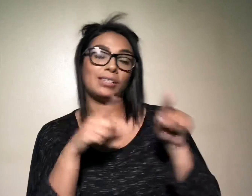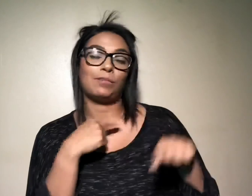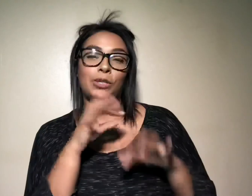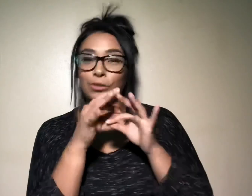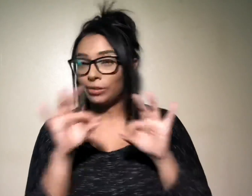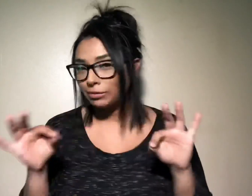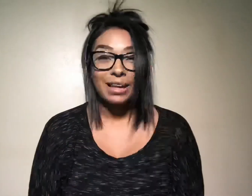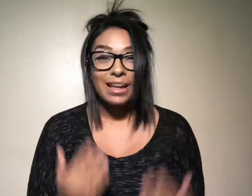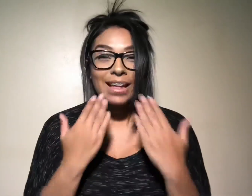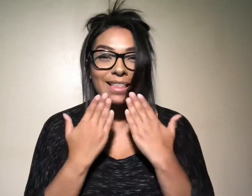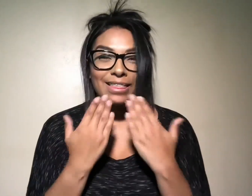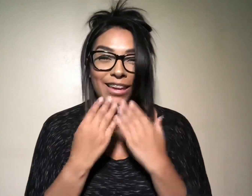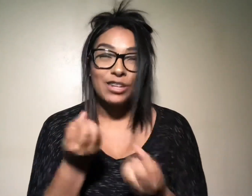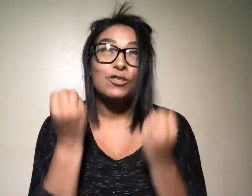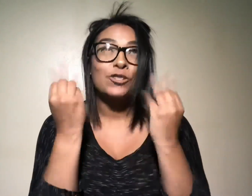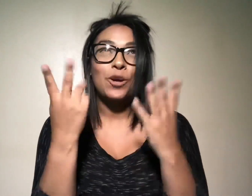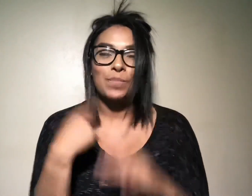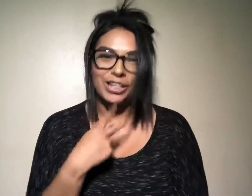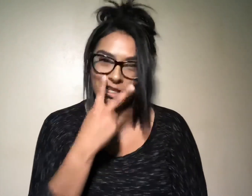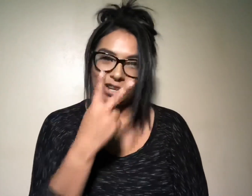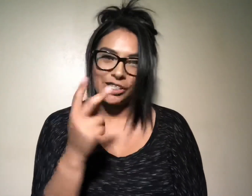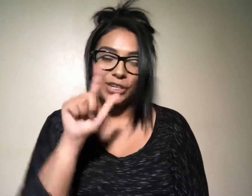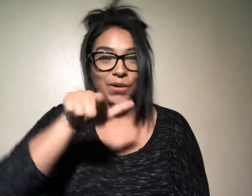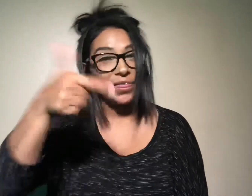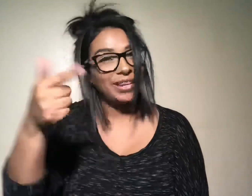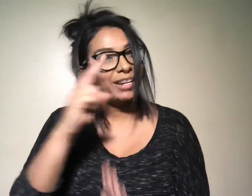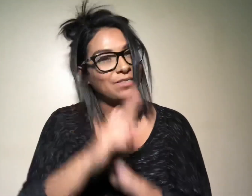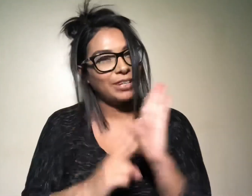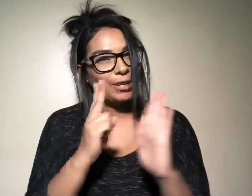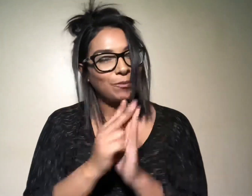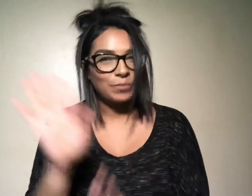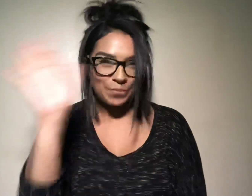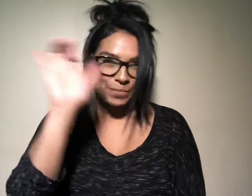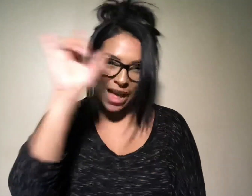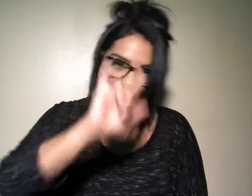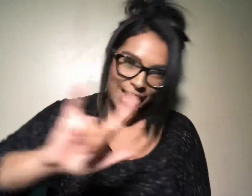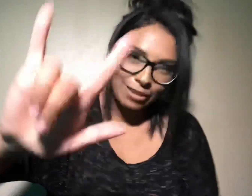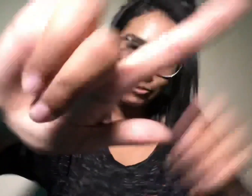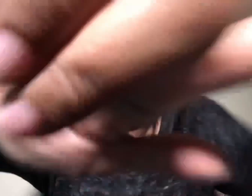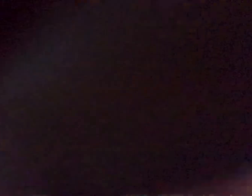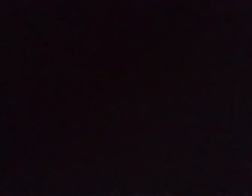that you can send me your comments. Thank you so much for watching, and I'll see you on the next video. Bye!